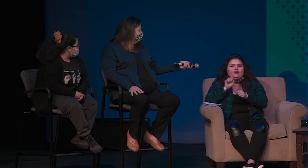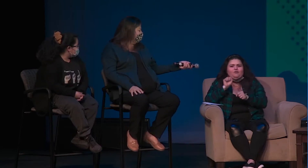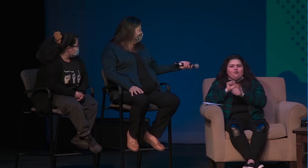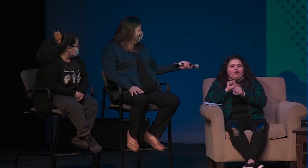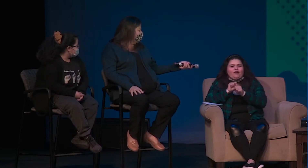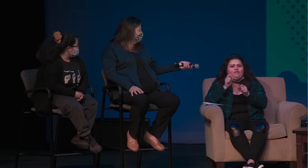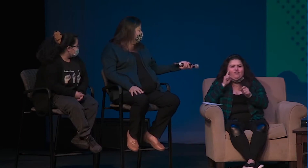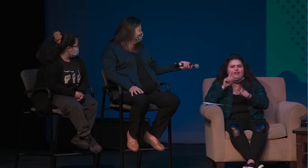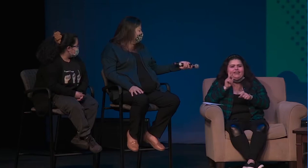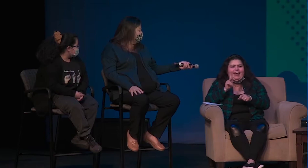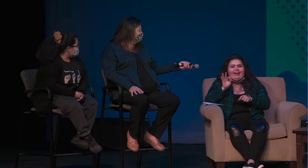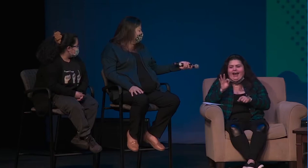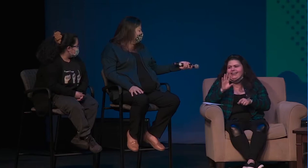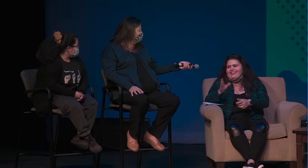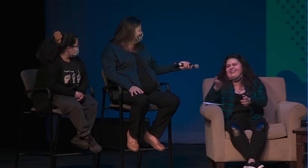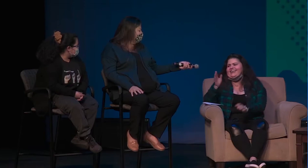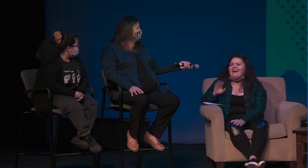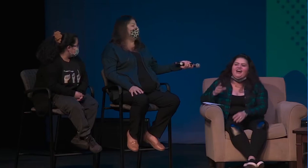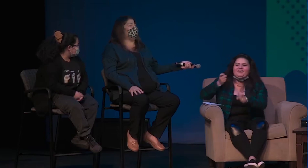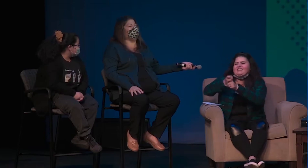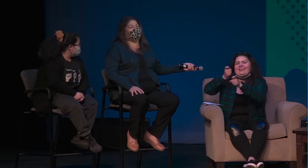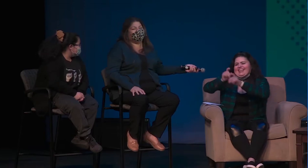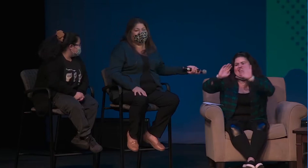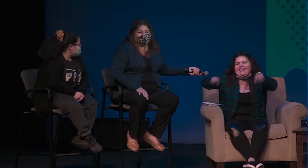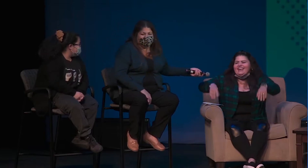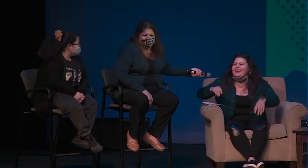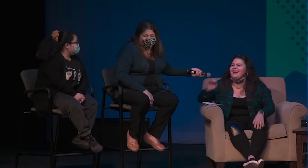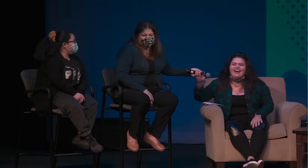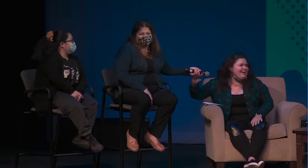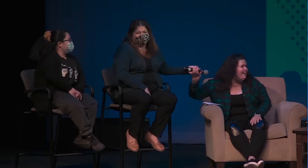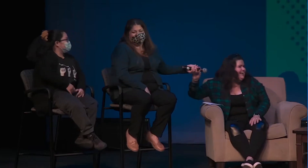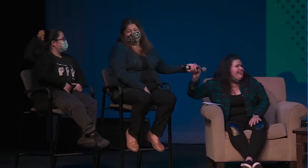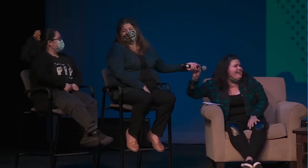I should work for the canine. Just kidding.